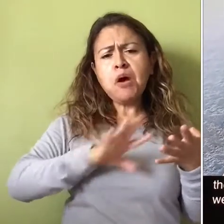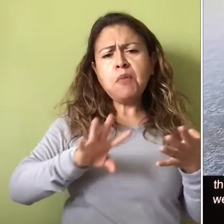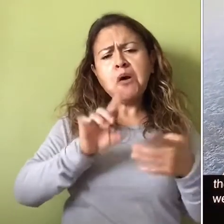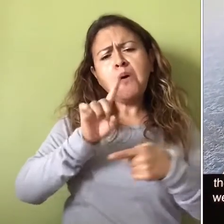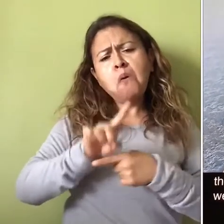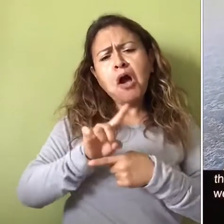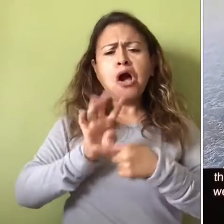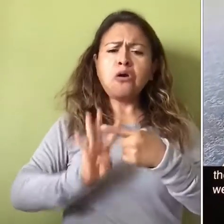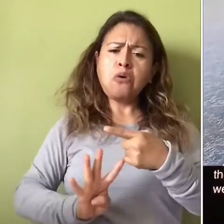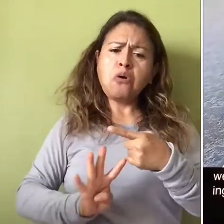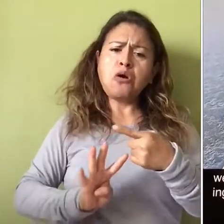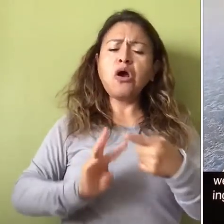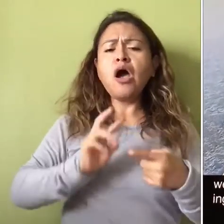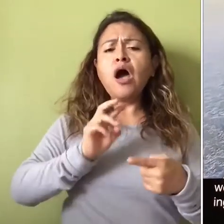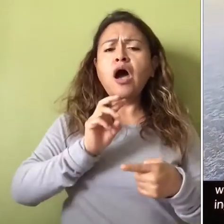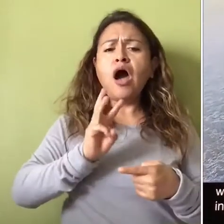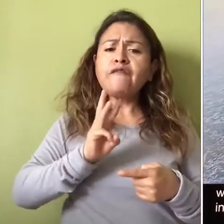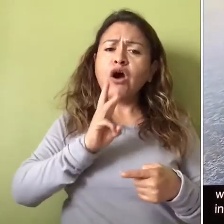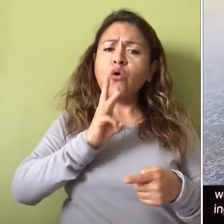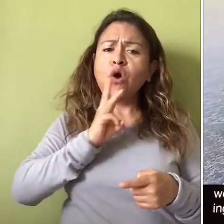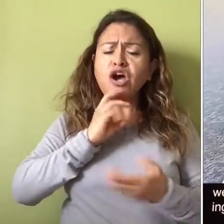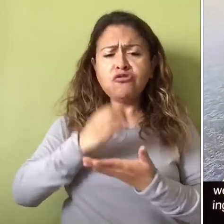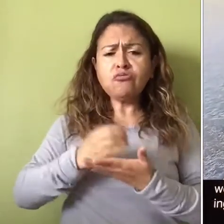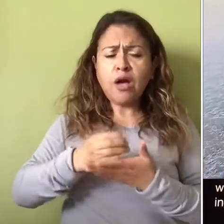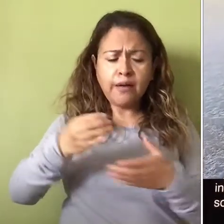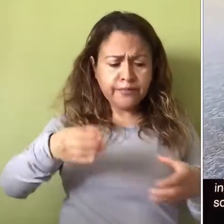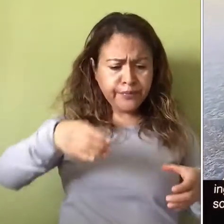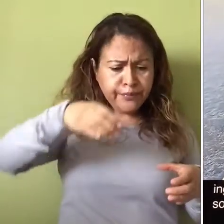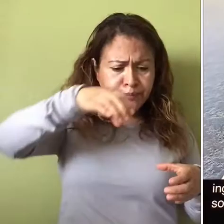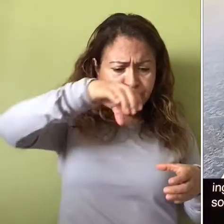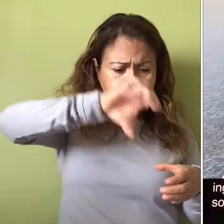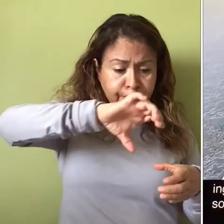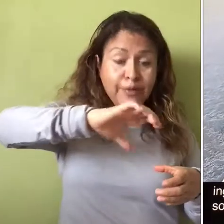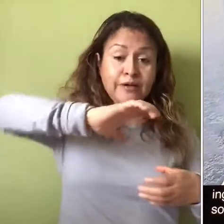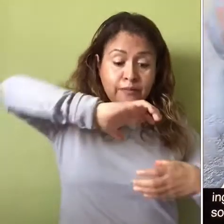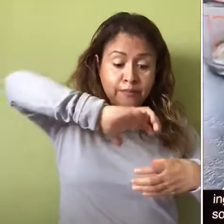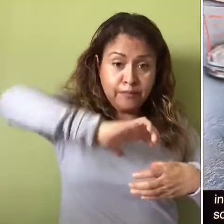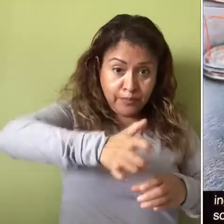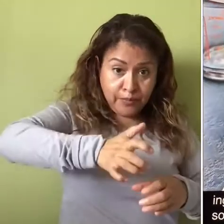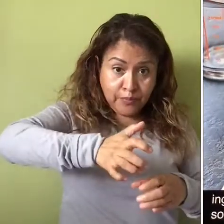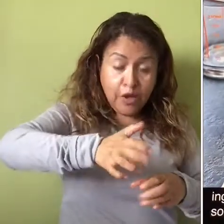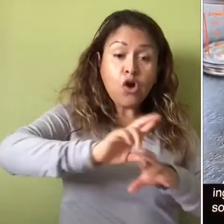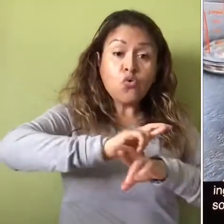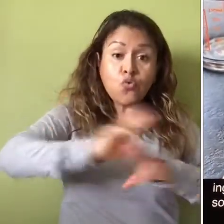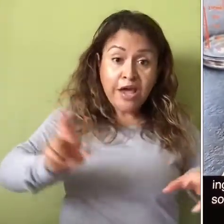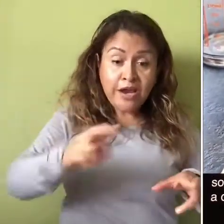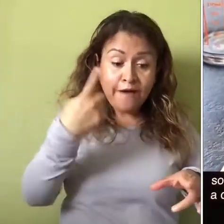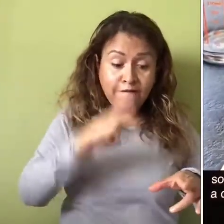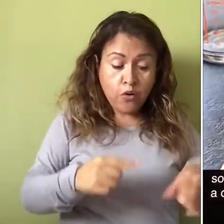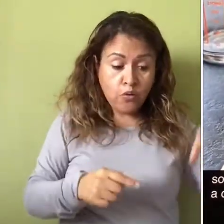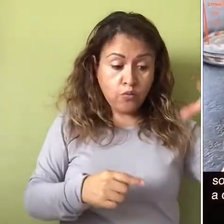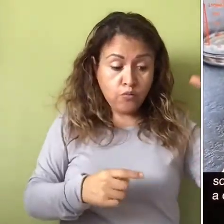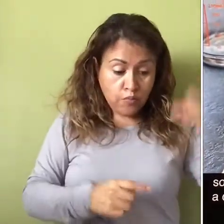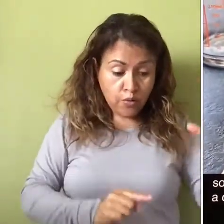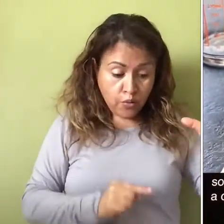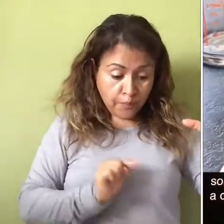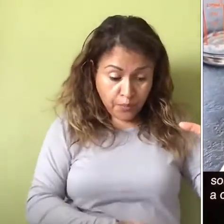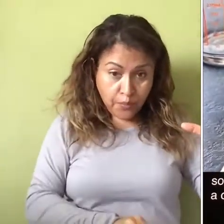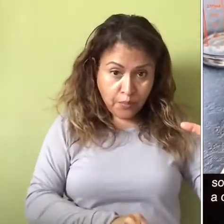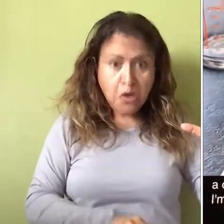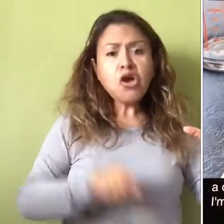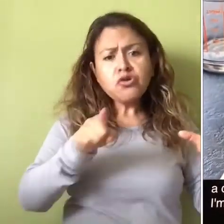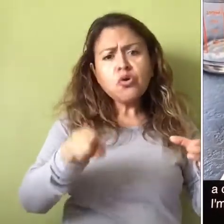1/4 cup of water into my blender jar, and I'm going to go ahead and assemble the jar, get it ready for my blender. You could also do this in a